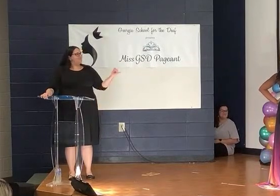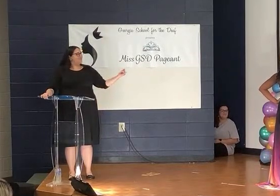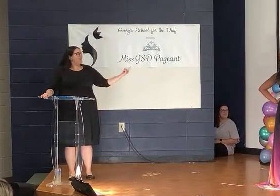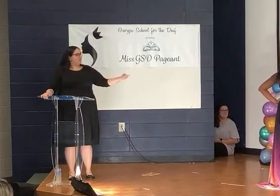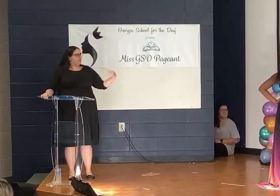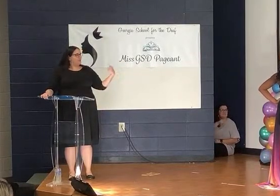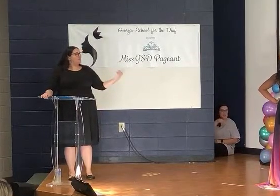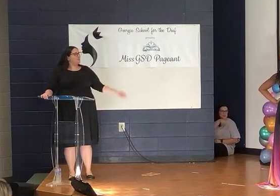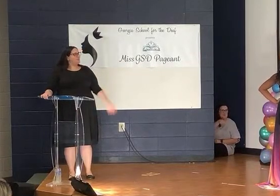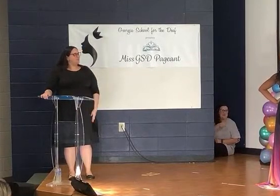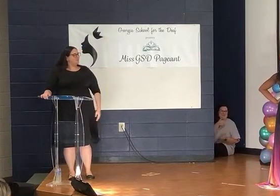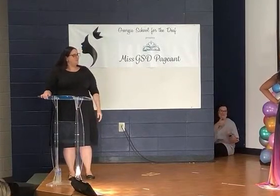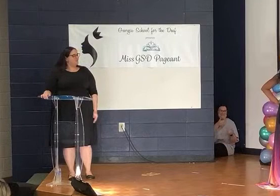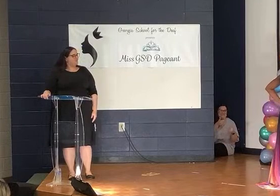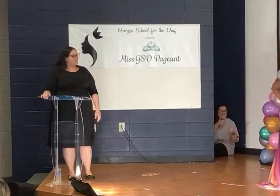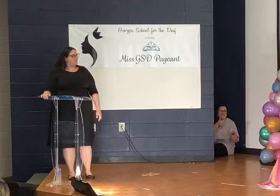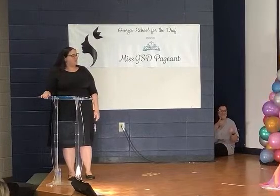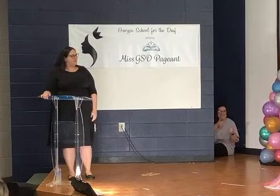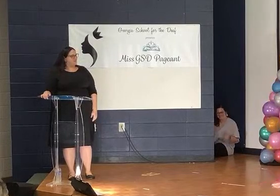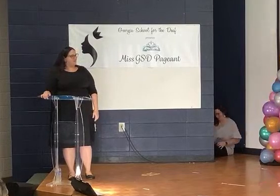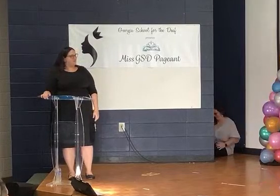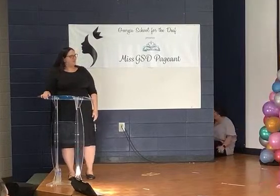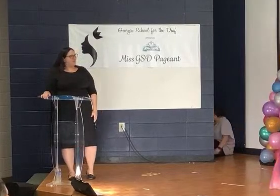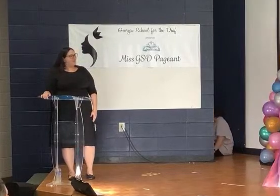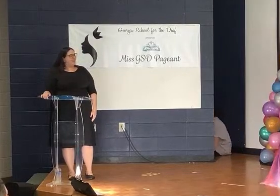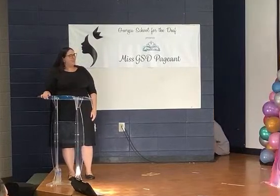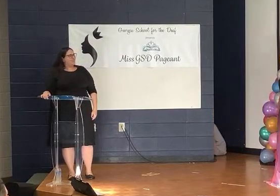You can turn back around now. Thank you.